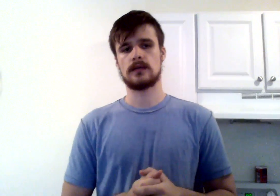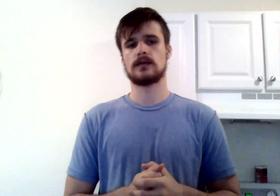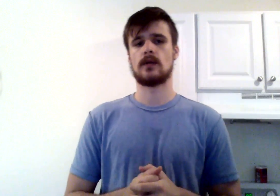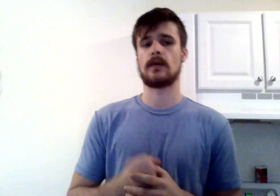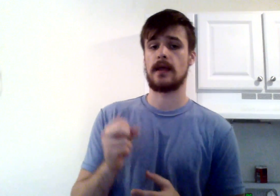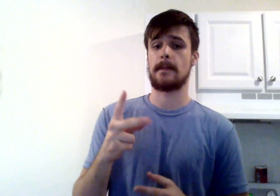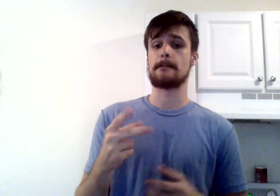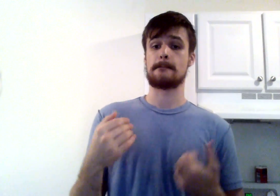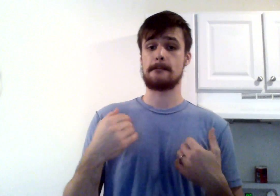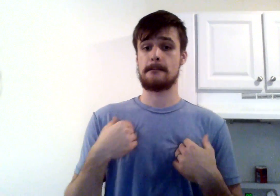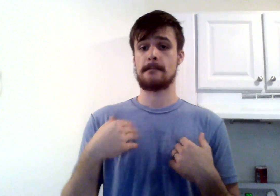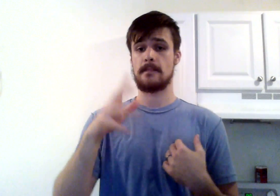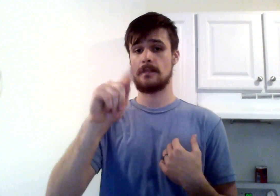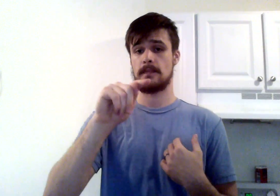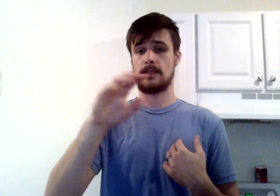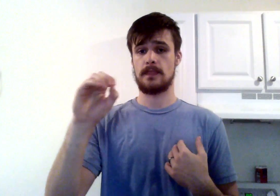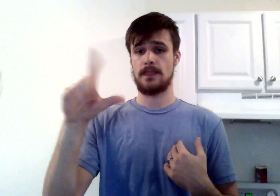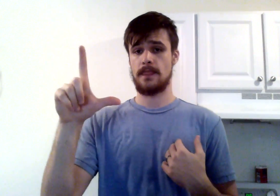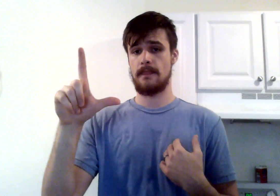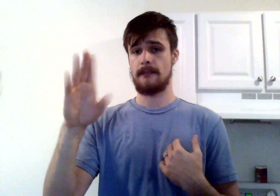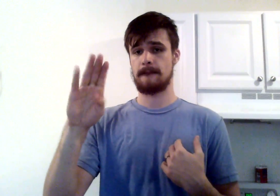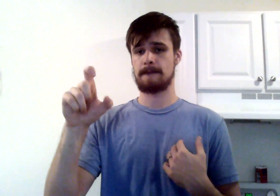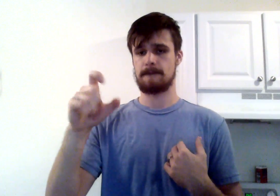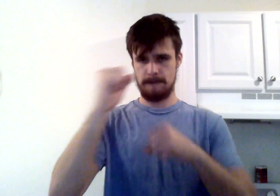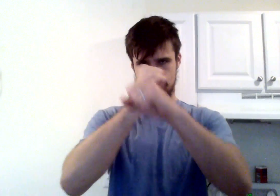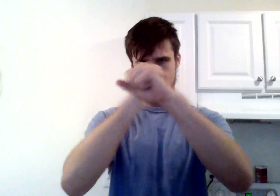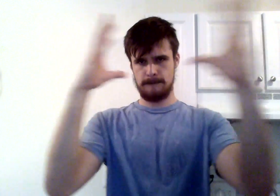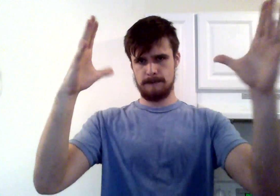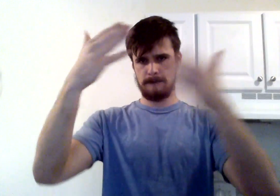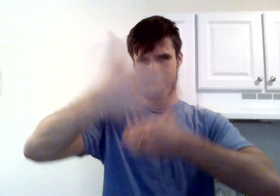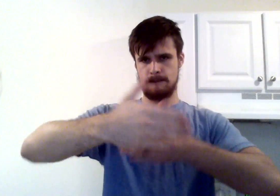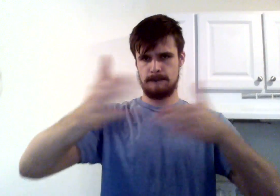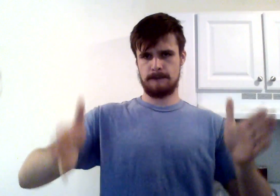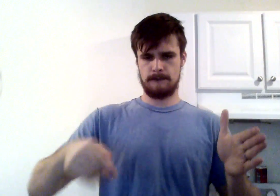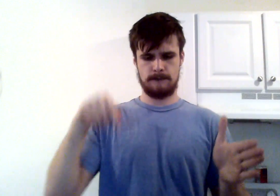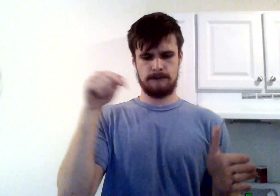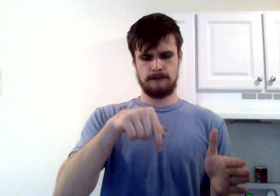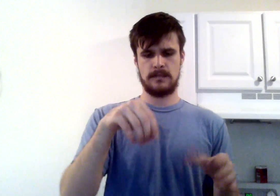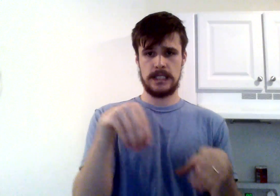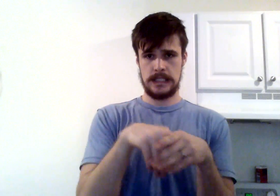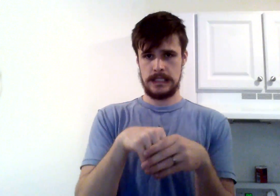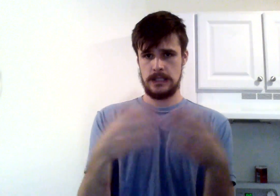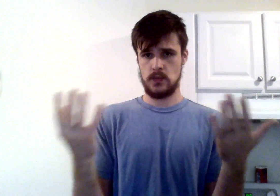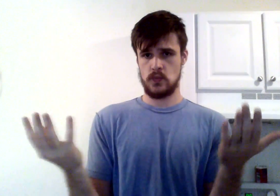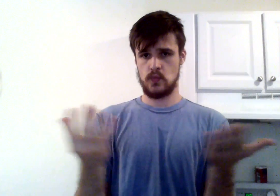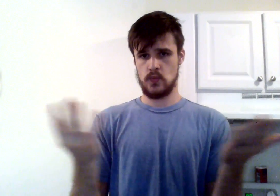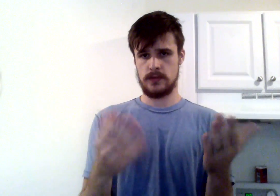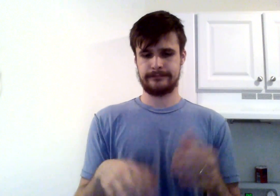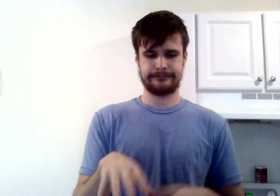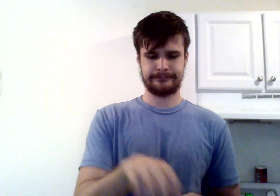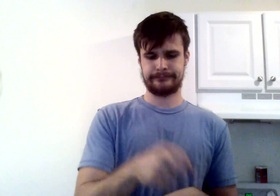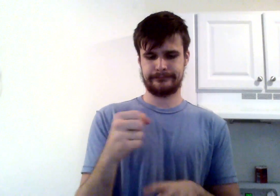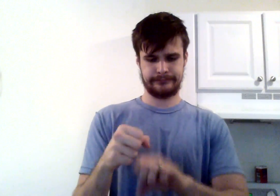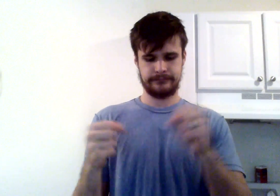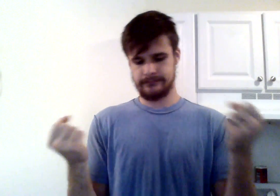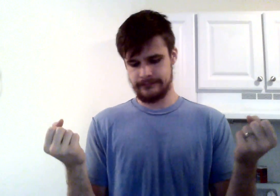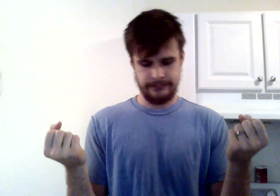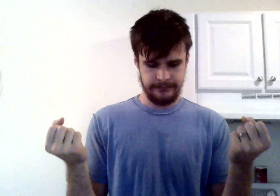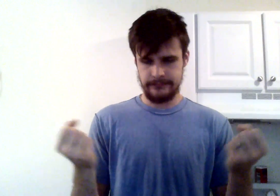opened. I'd like to have a little rummage in there with you now, and just pull a few tools out that you might like to take away and play with, which will increase the power of your